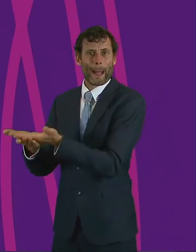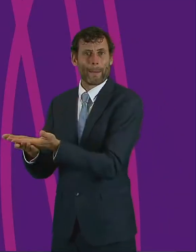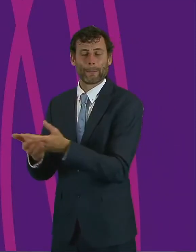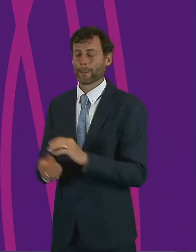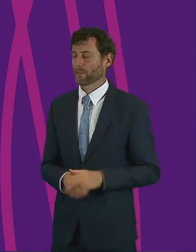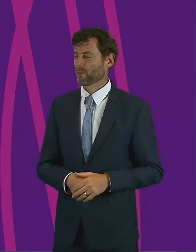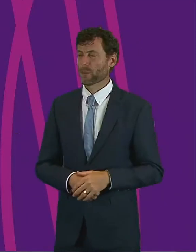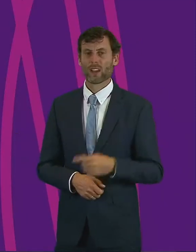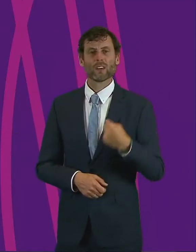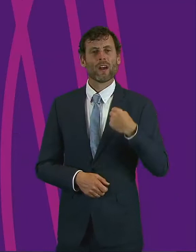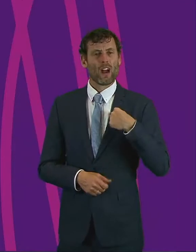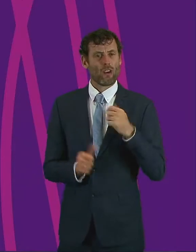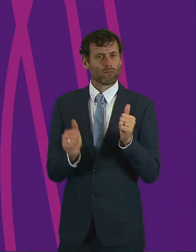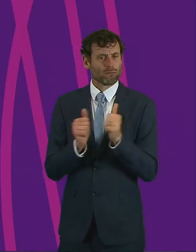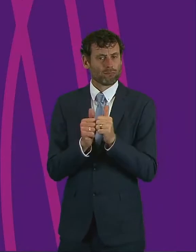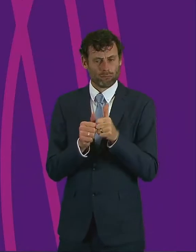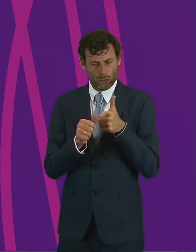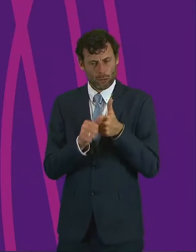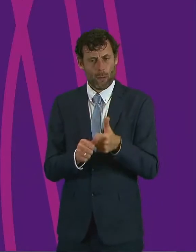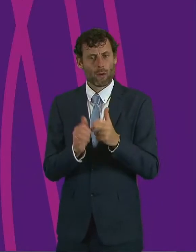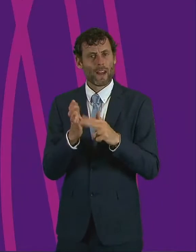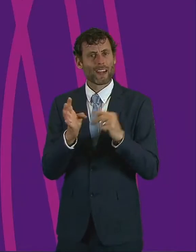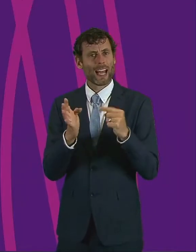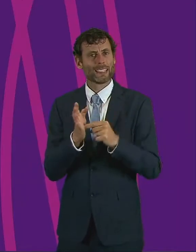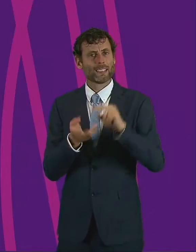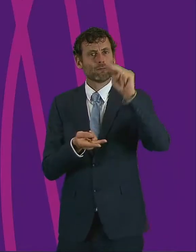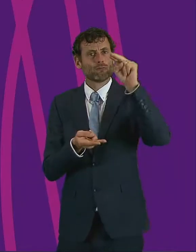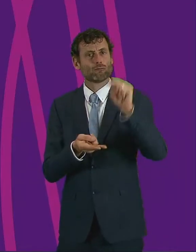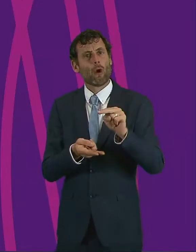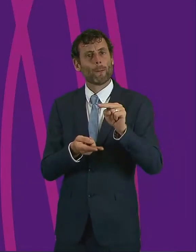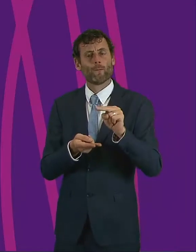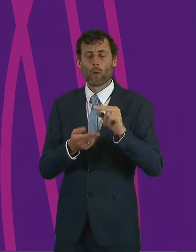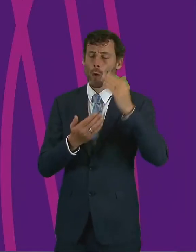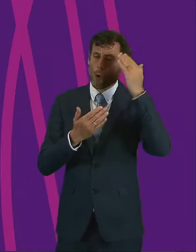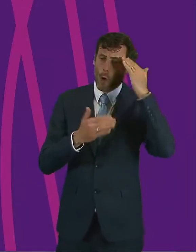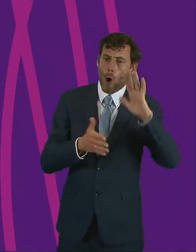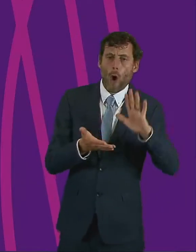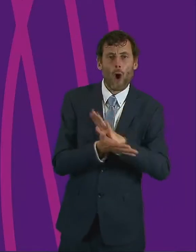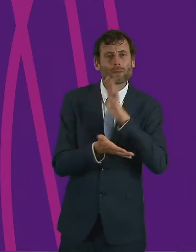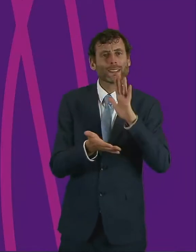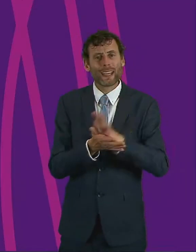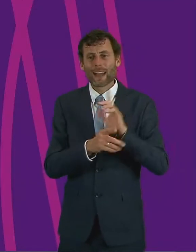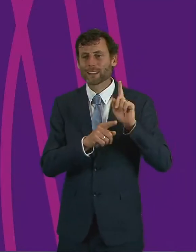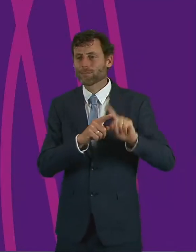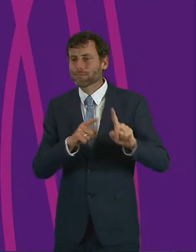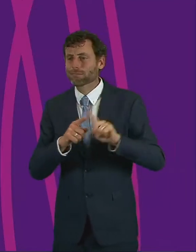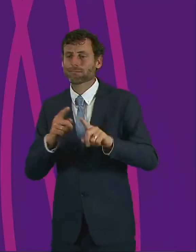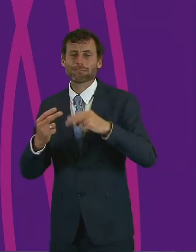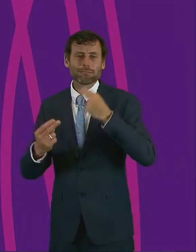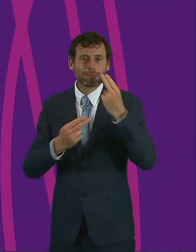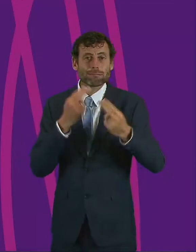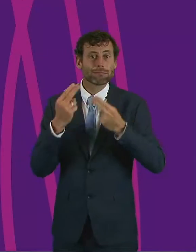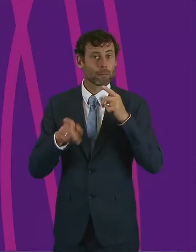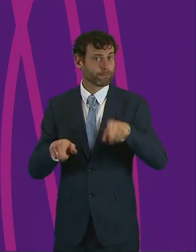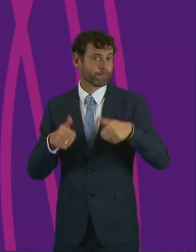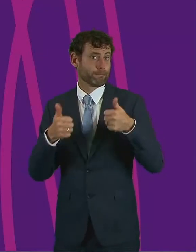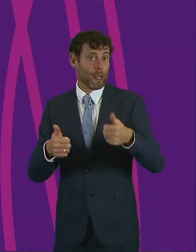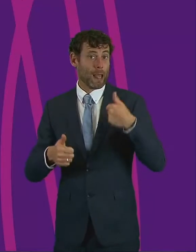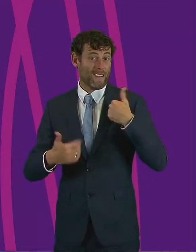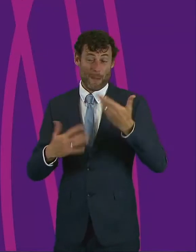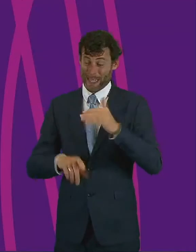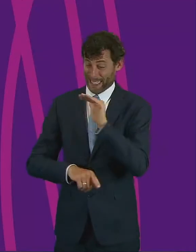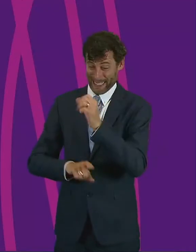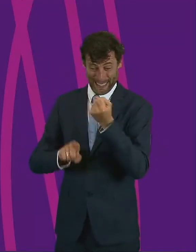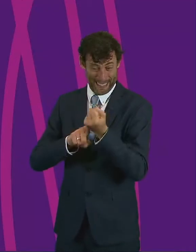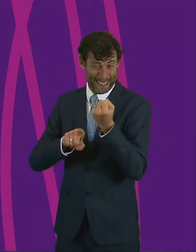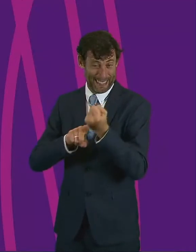VAT for tourism and hospitality. That is something that we've argued for, not just for weeks, but indeed for years, and I'm pleased to see that the